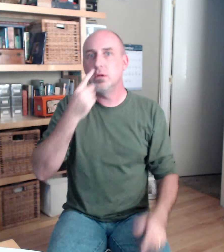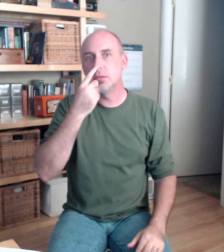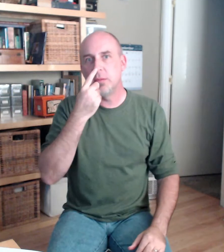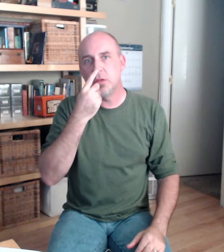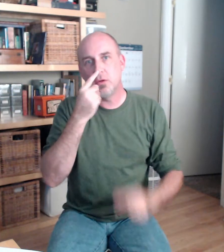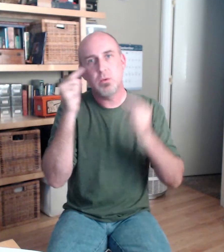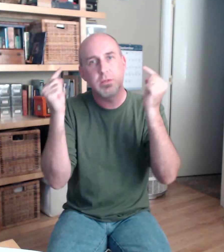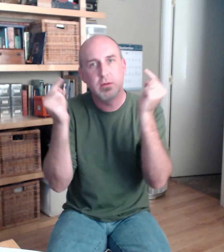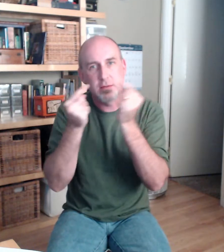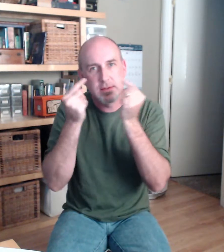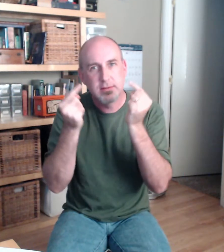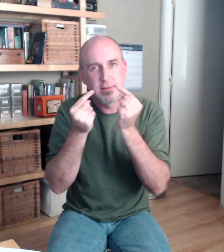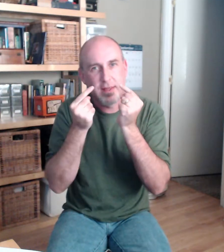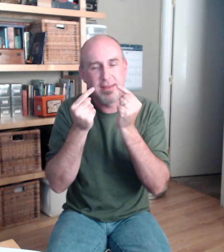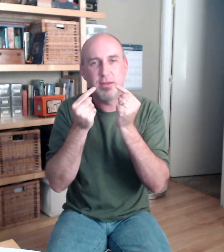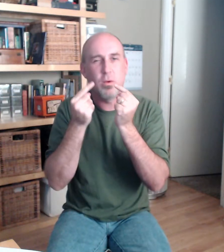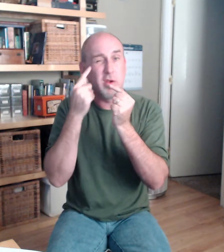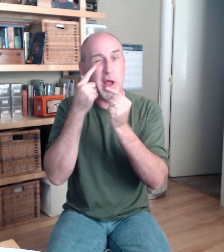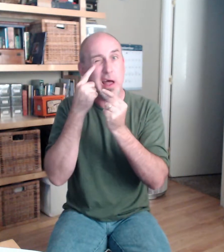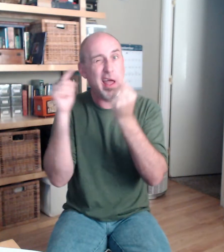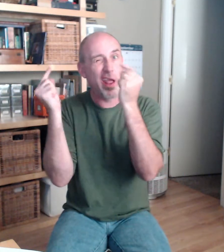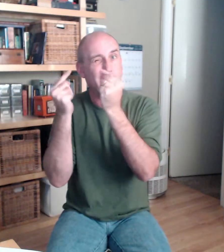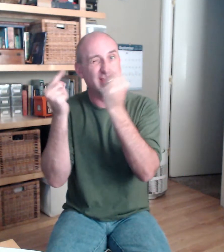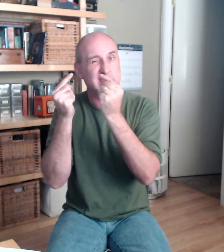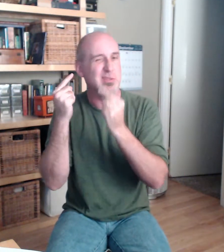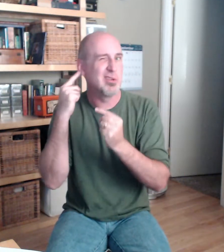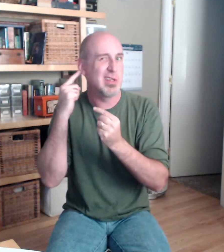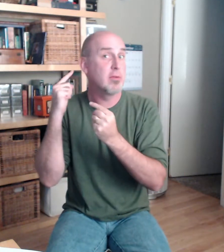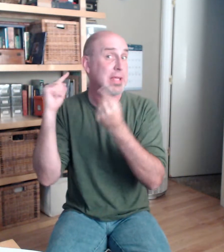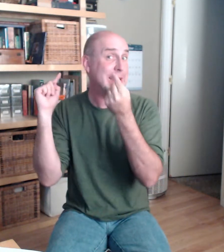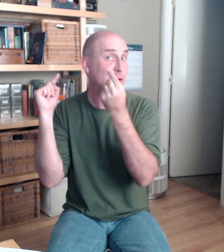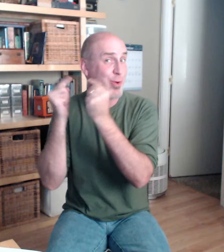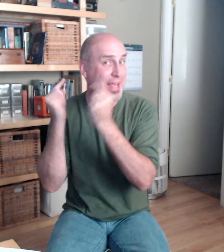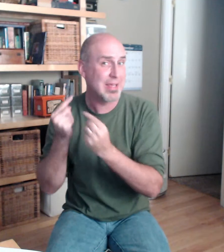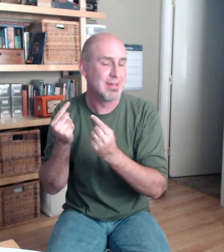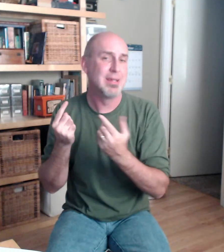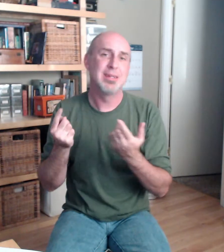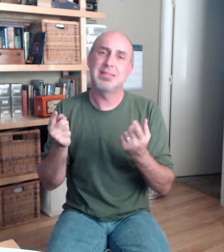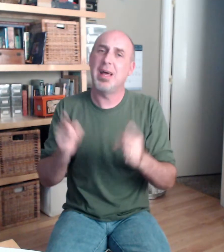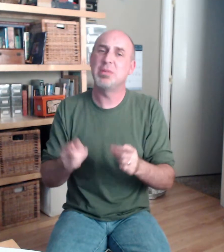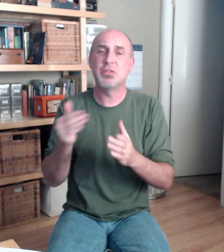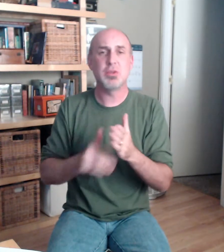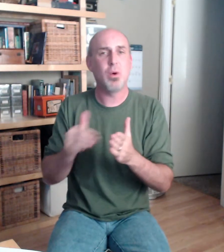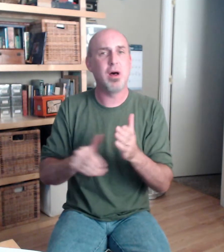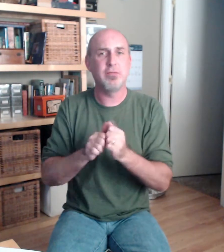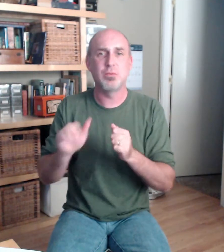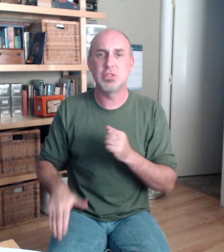knows, maybe your nose hurts. Or your eye hurts, or you have an earache. This happens so often with children